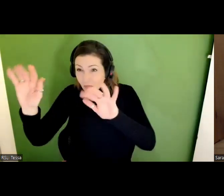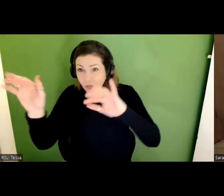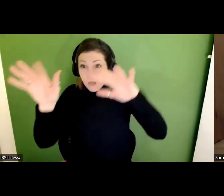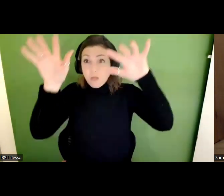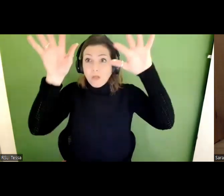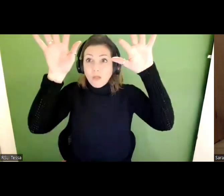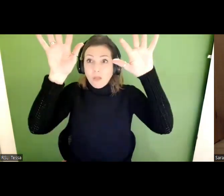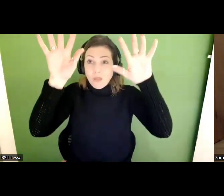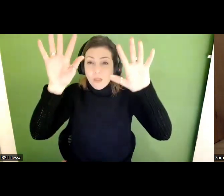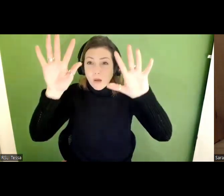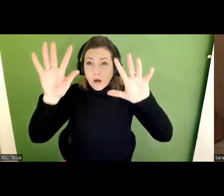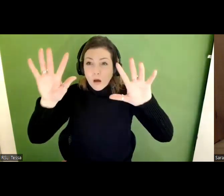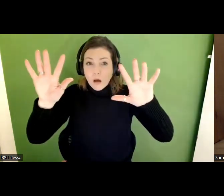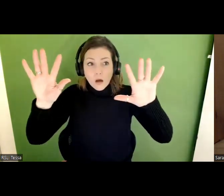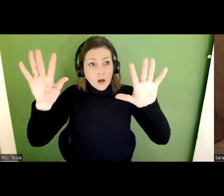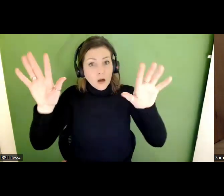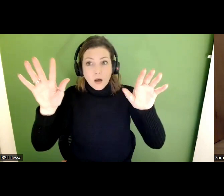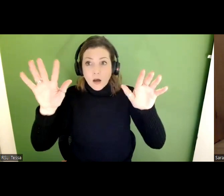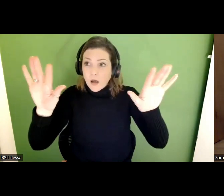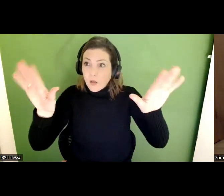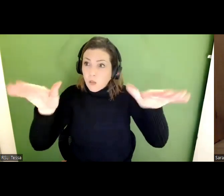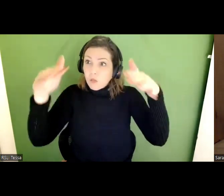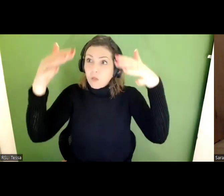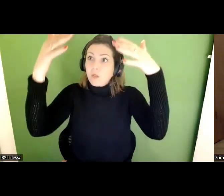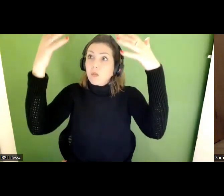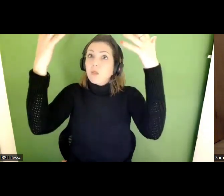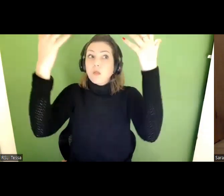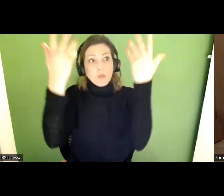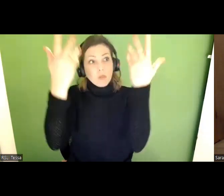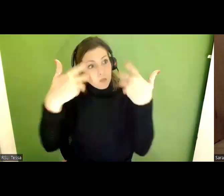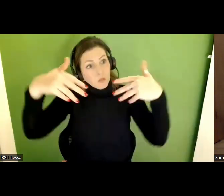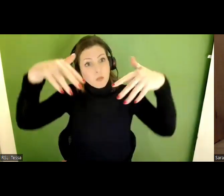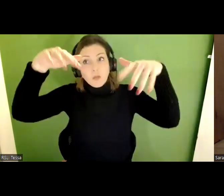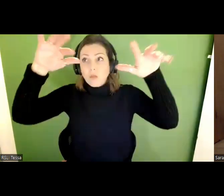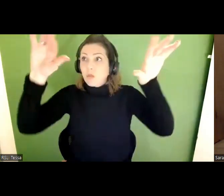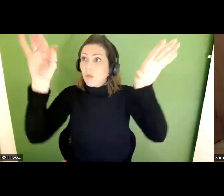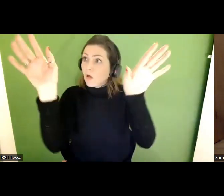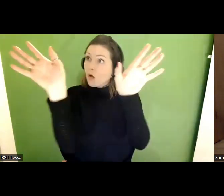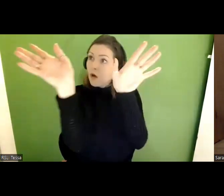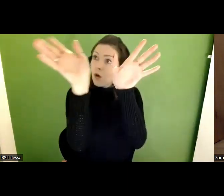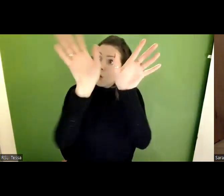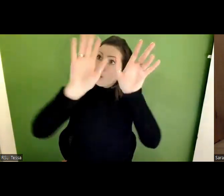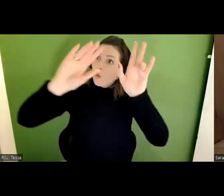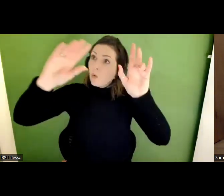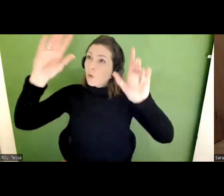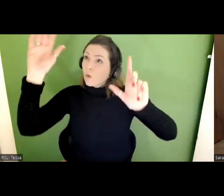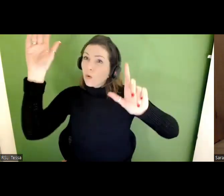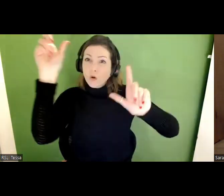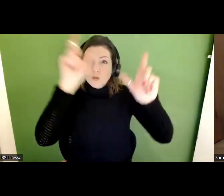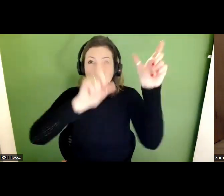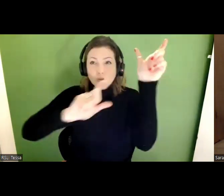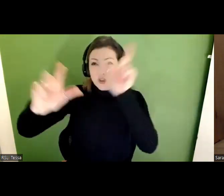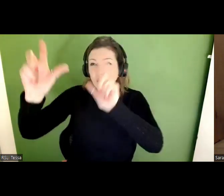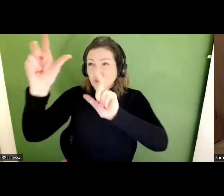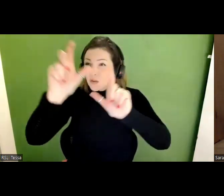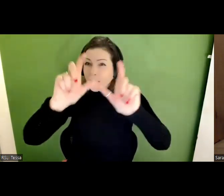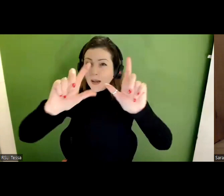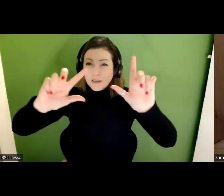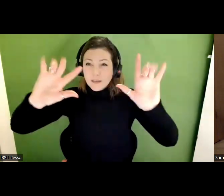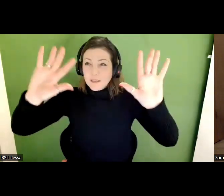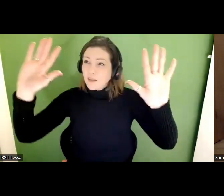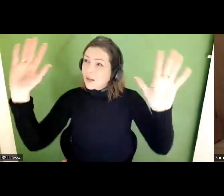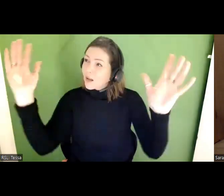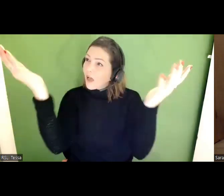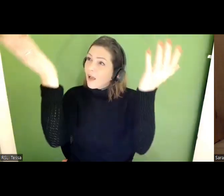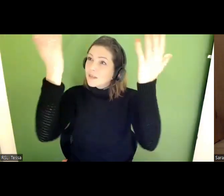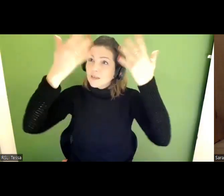pressure. Their outward and upward and underside show off their shades and tones as they glide